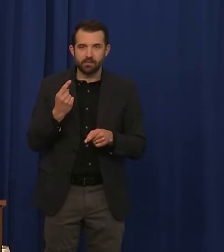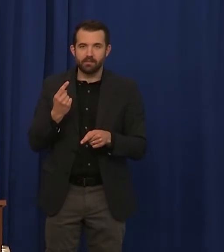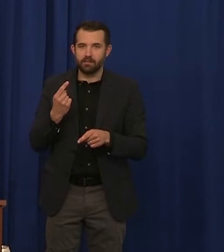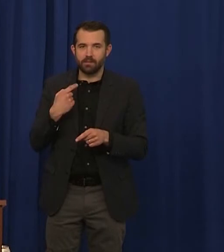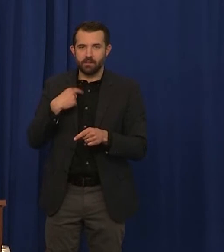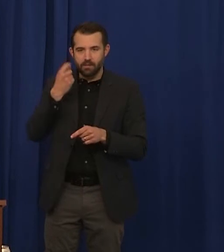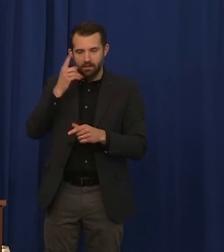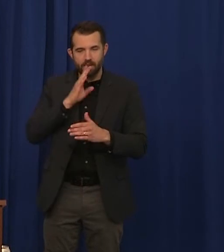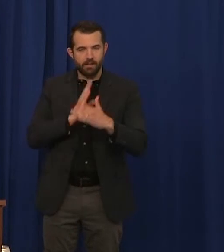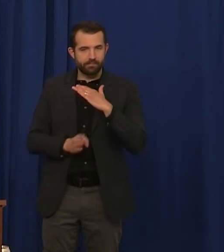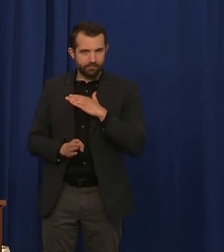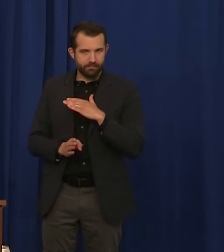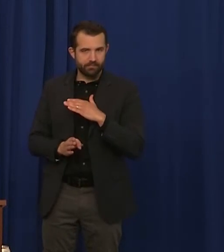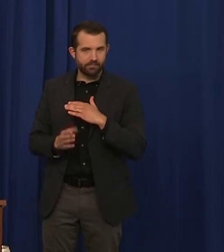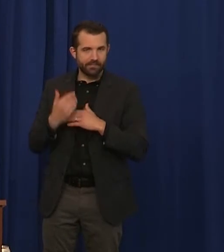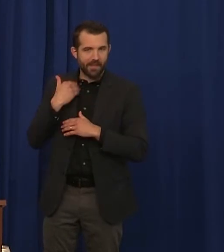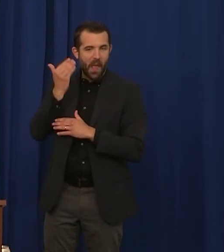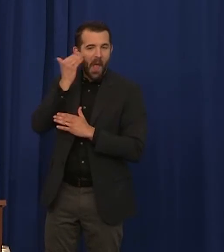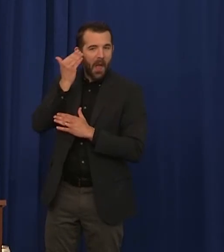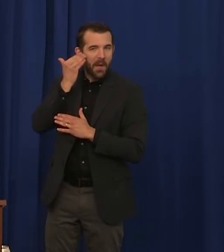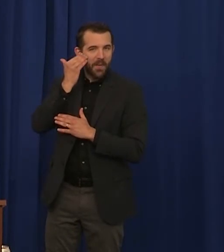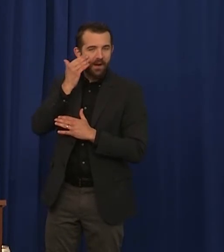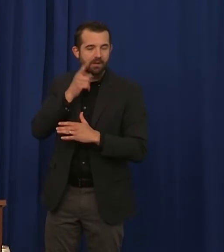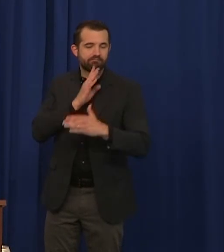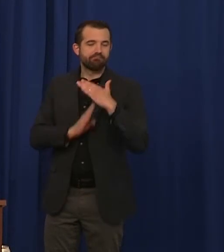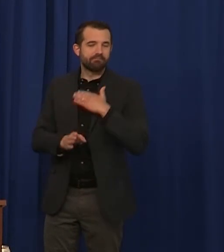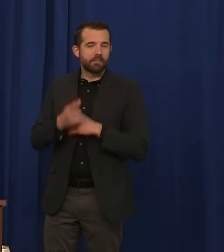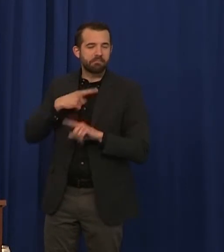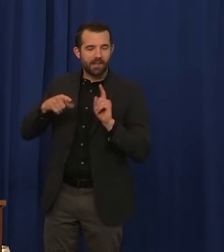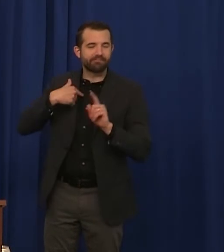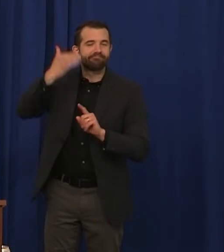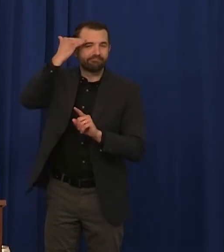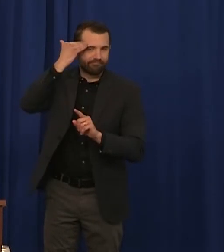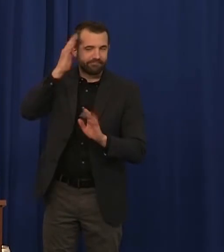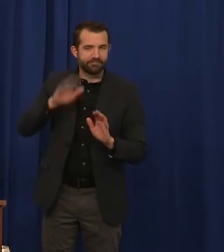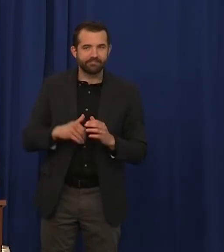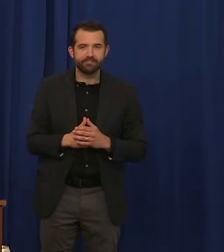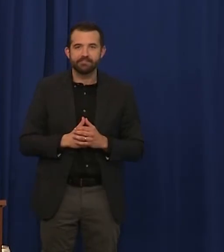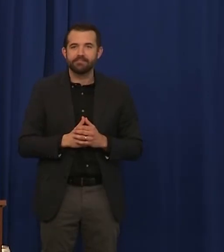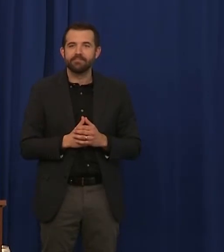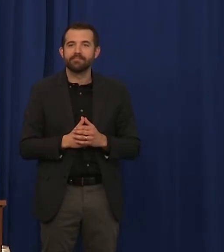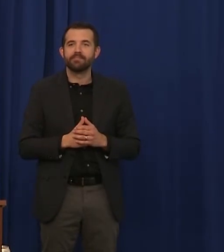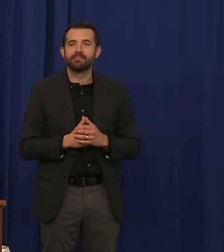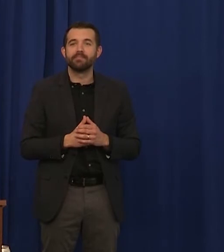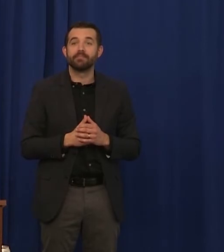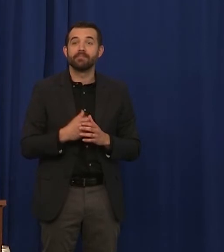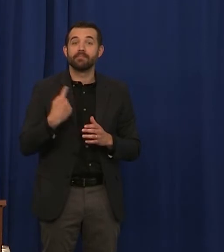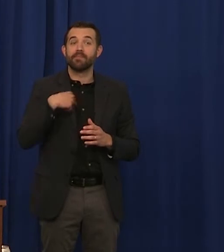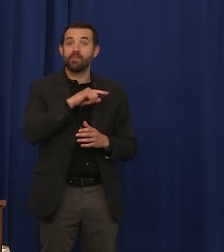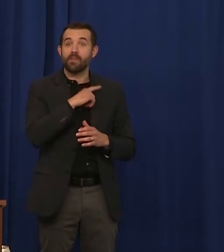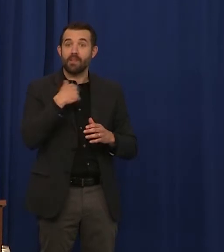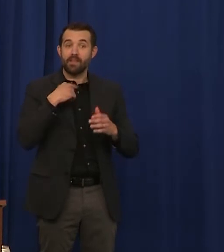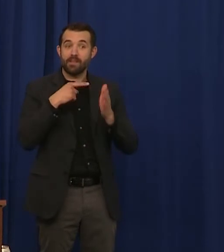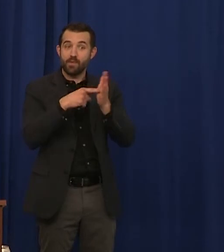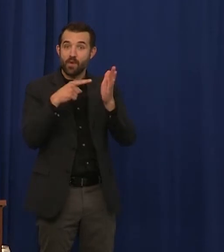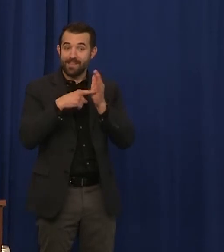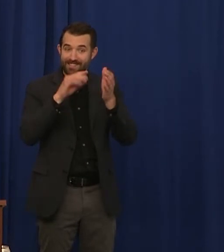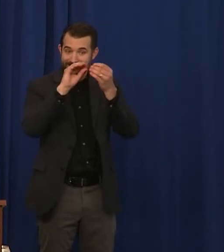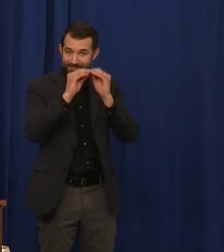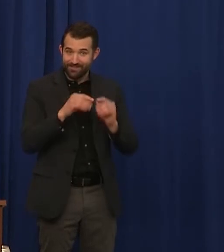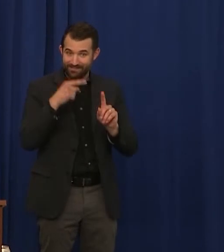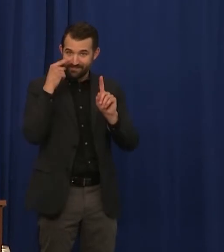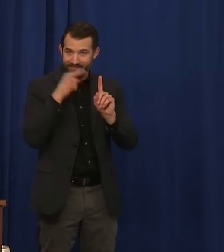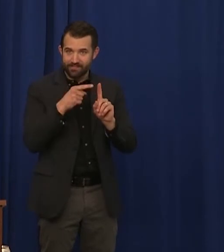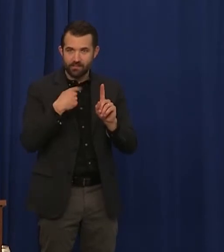peak may happen is very difficult to do. We don't use models to project or predict when we might be at